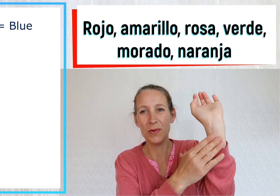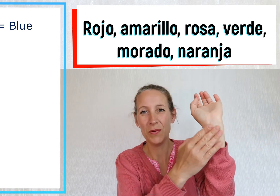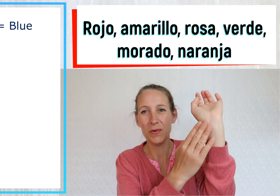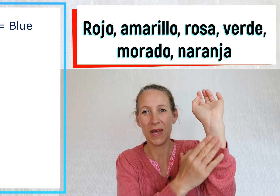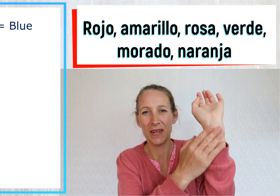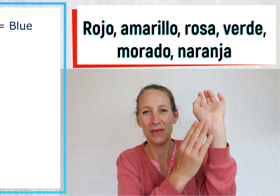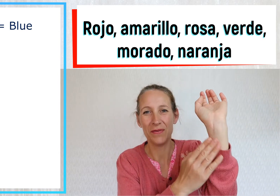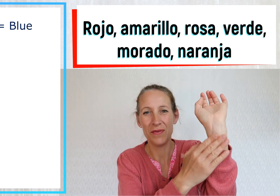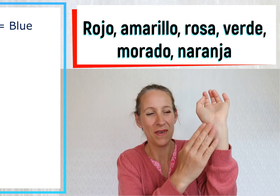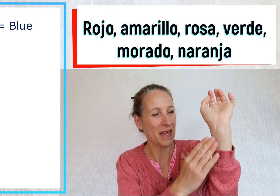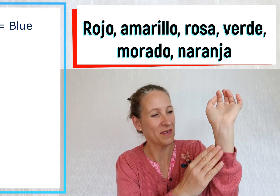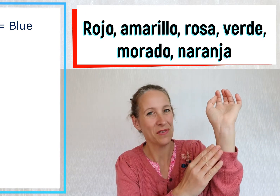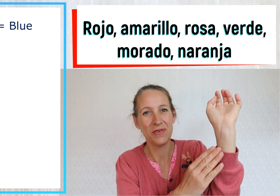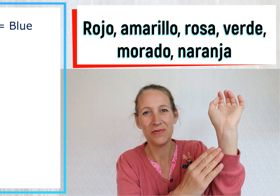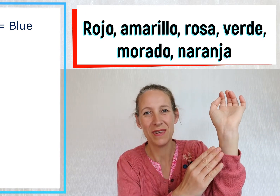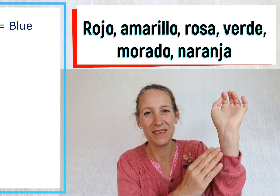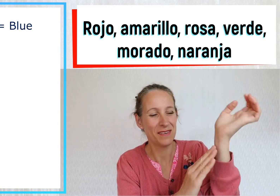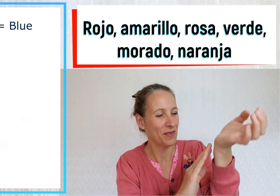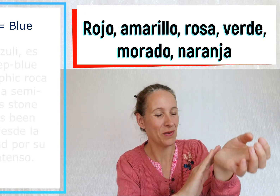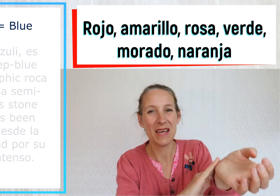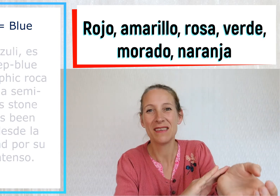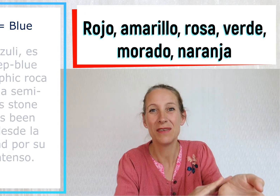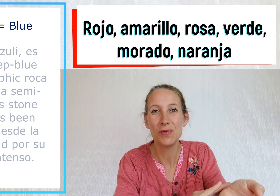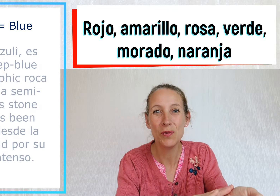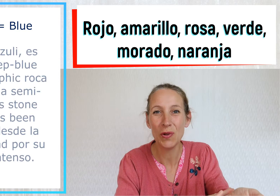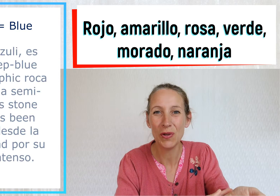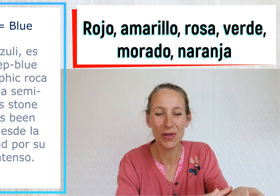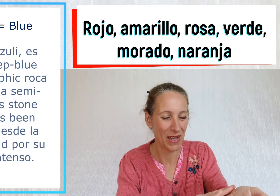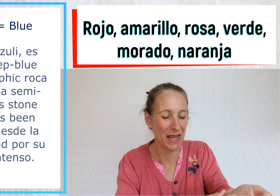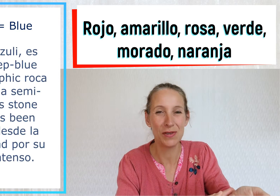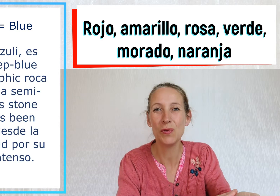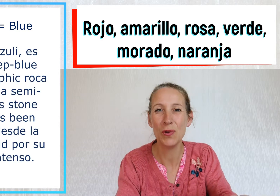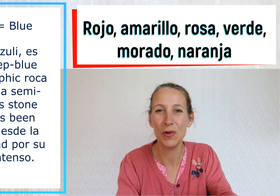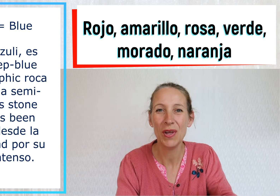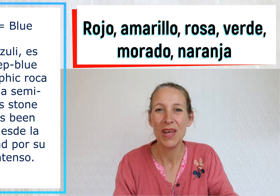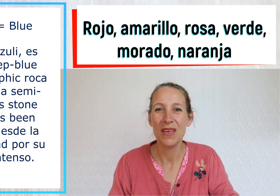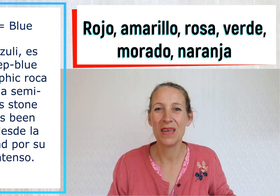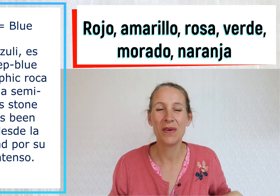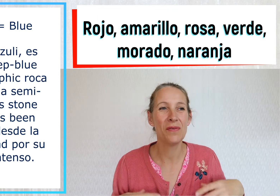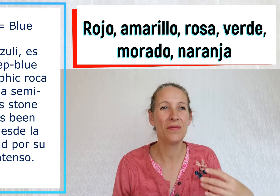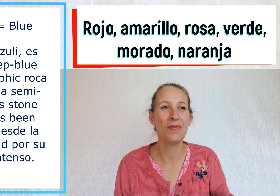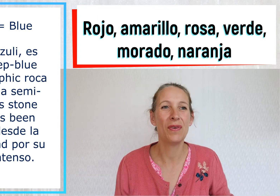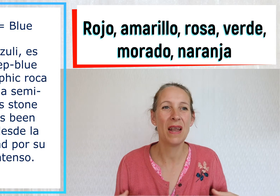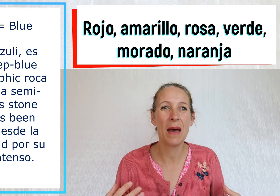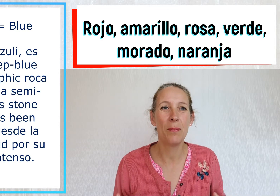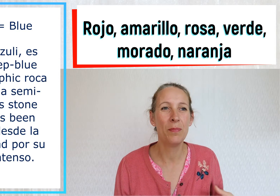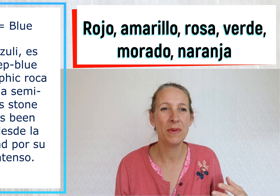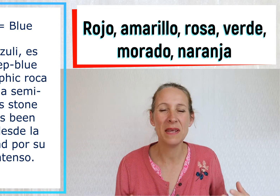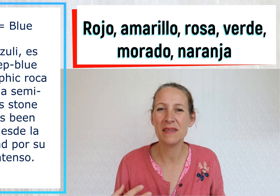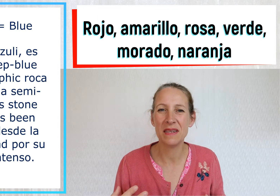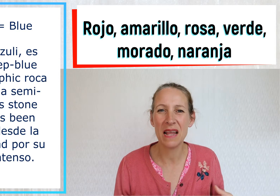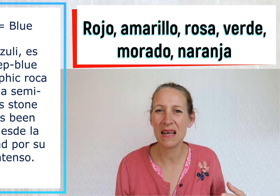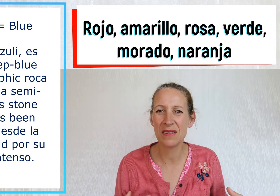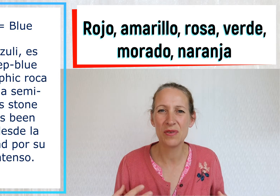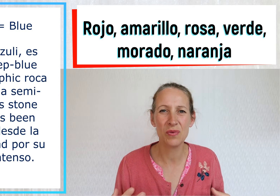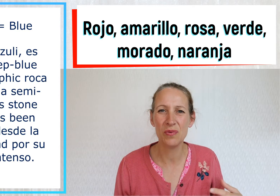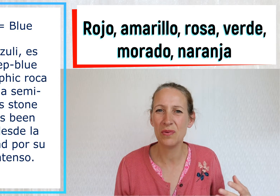blue colour of the veins on your wrist. So that's azul, azul. Think of lapis